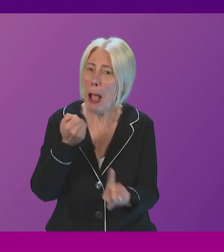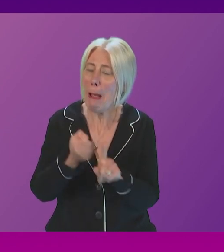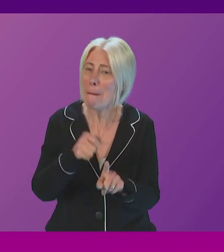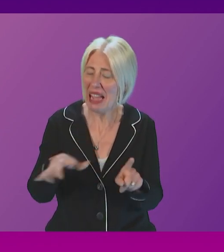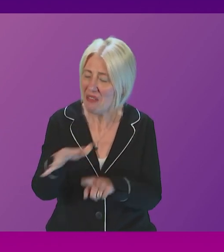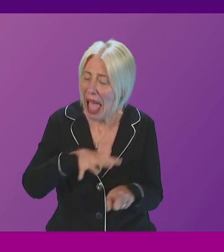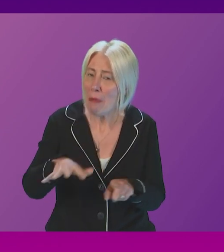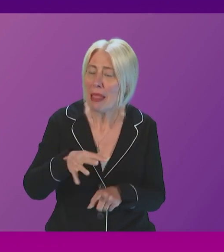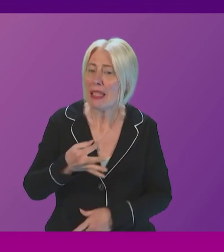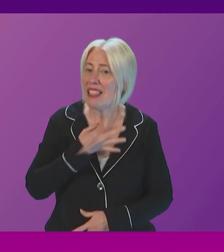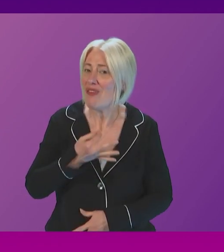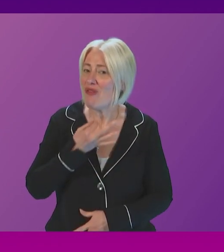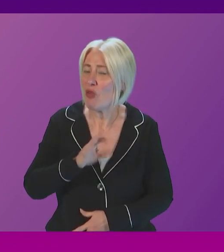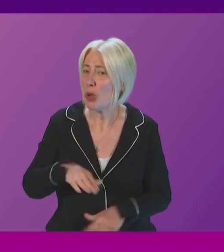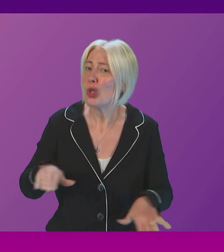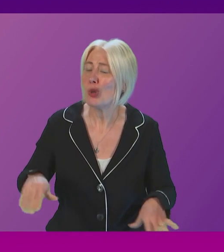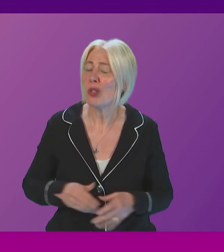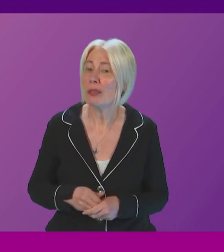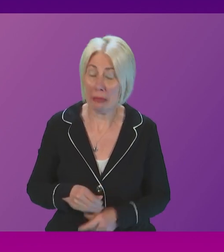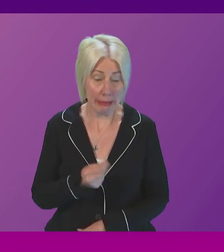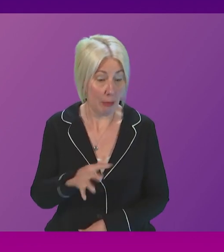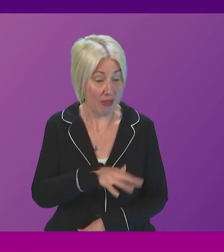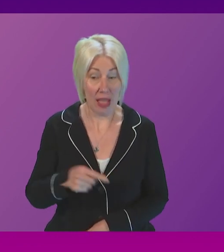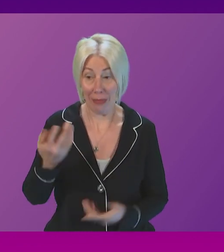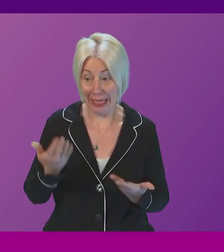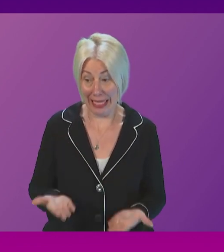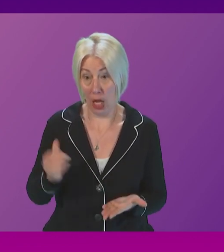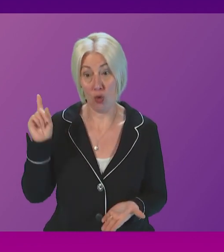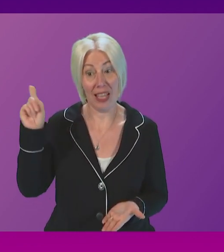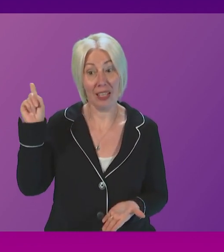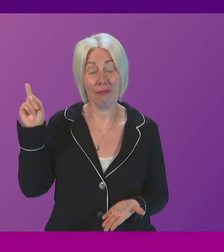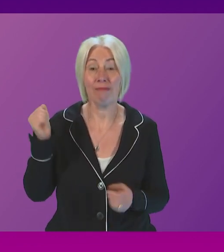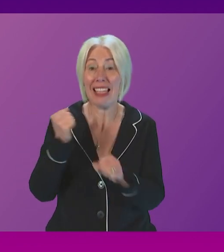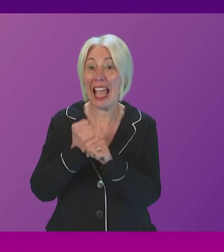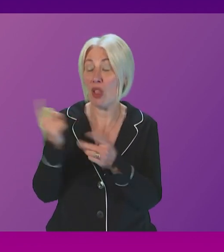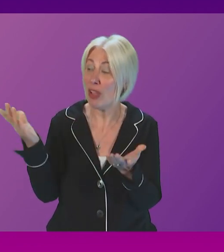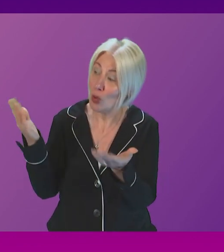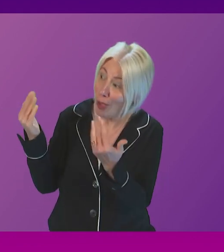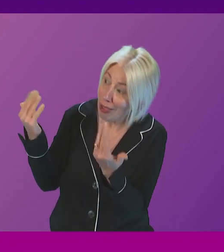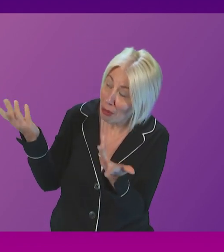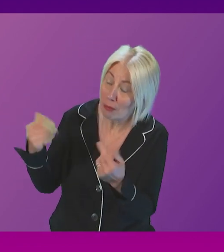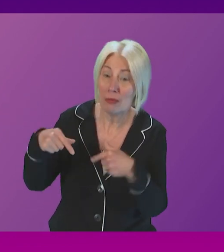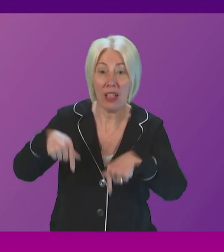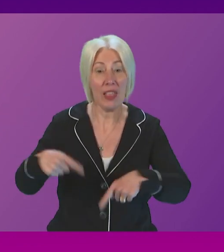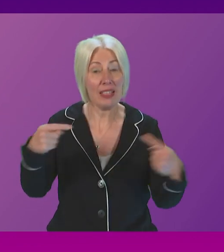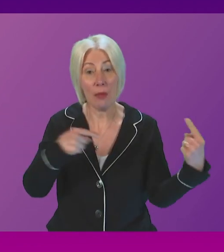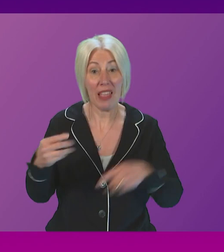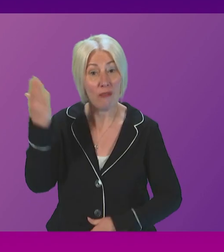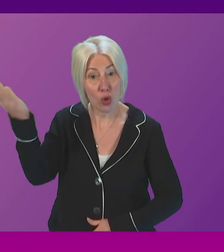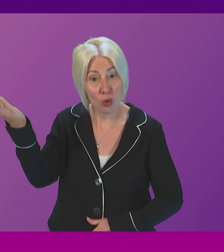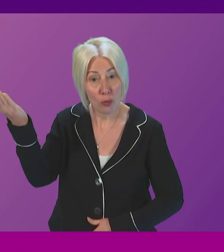their vulnerable children. Some of these families are here in the gallery and welcome to you all. The debate is for you.